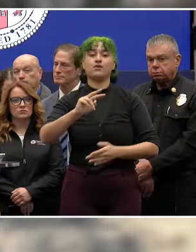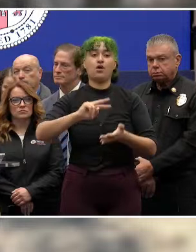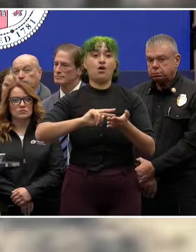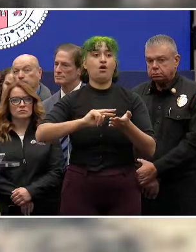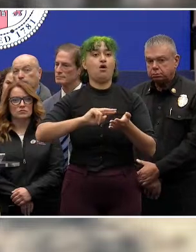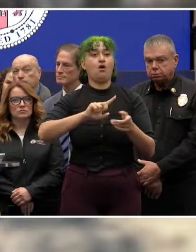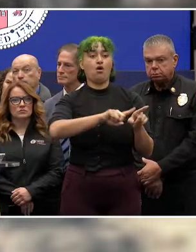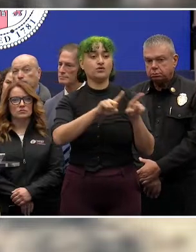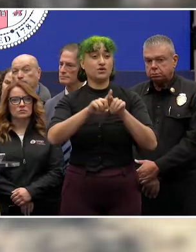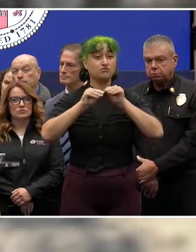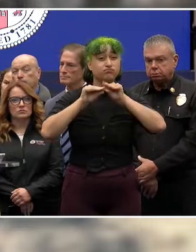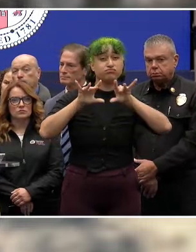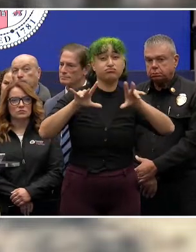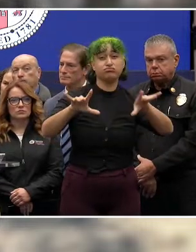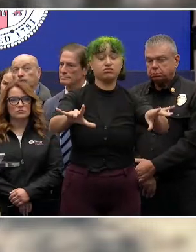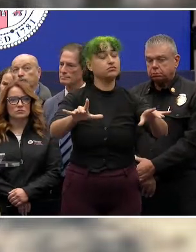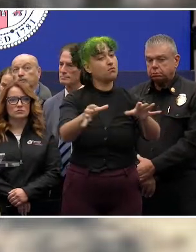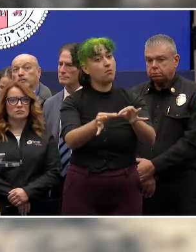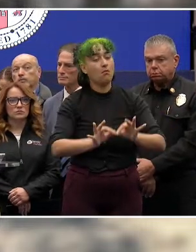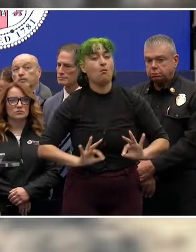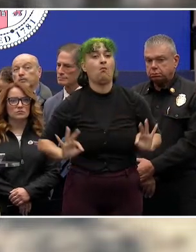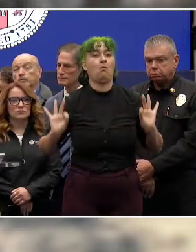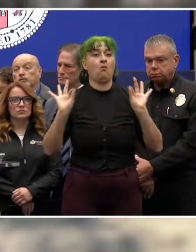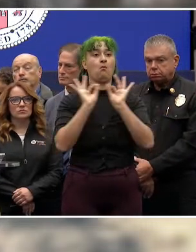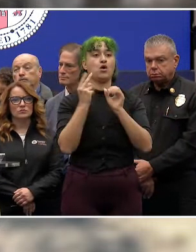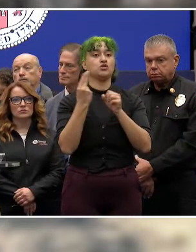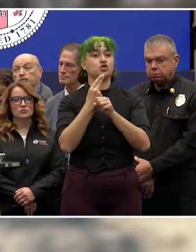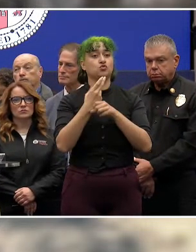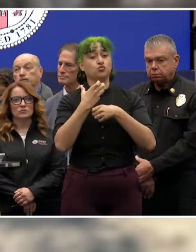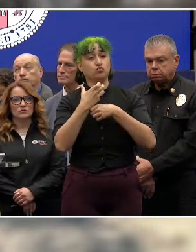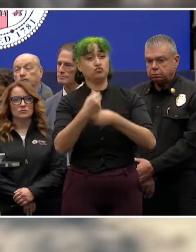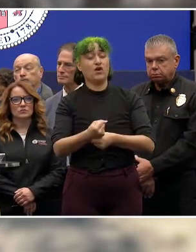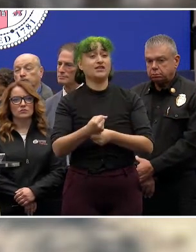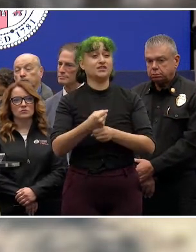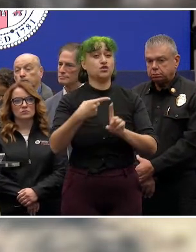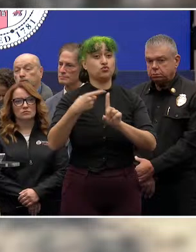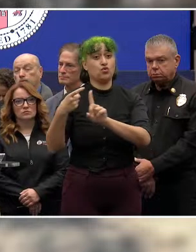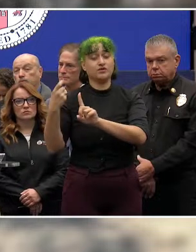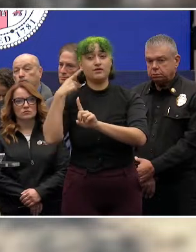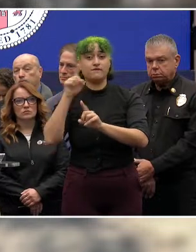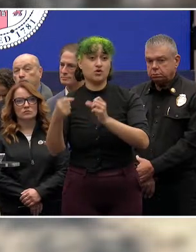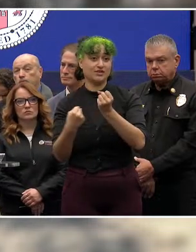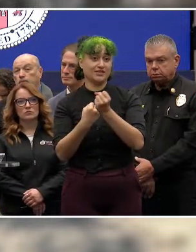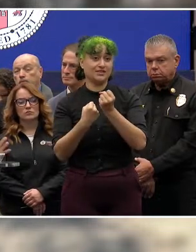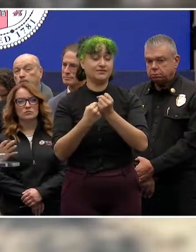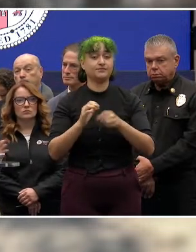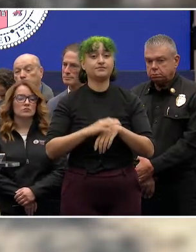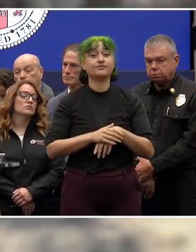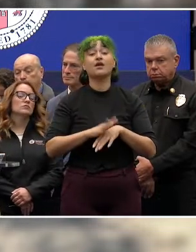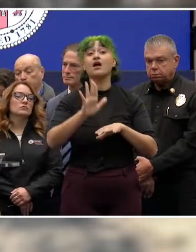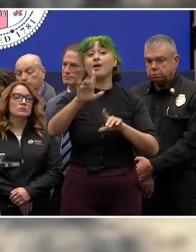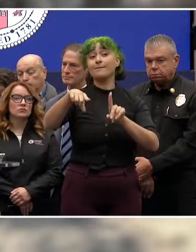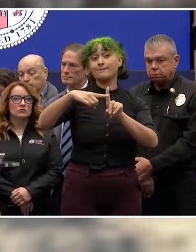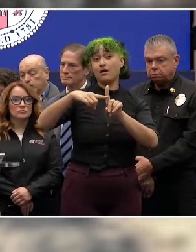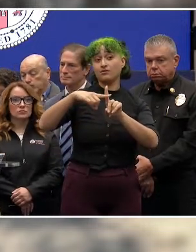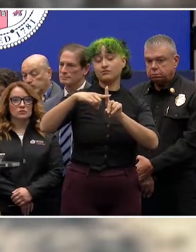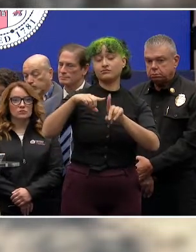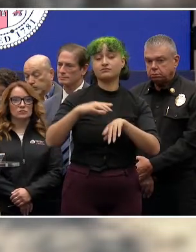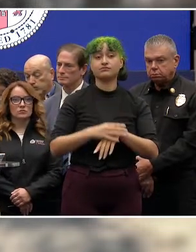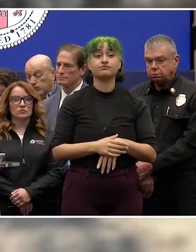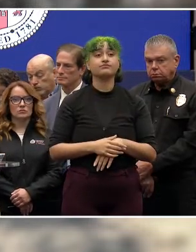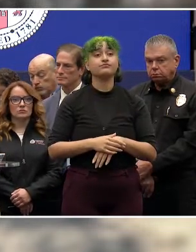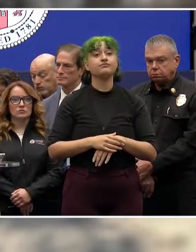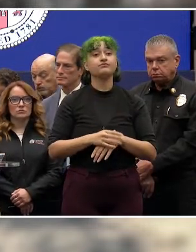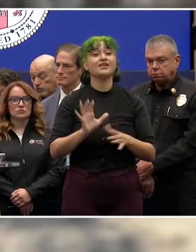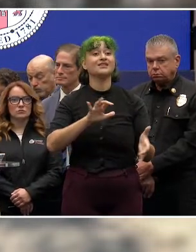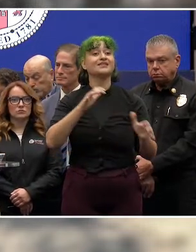spreading, which is why it is so important to use trusted sources for assistance. On the positive side, the